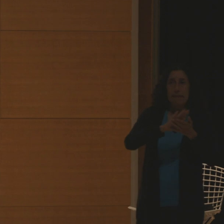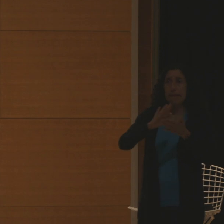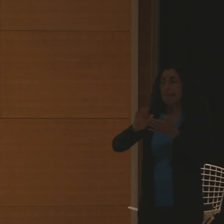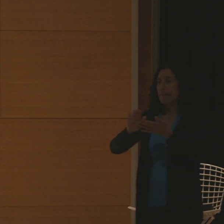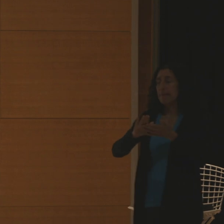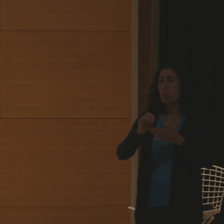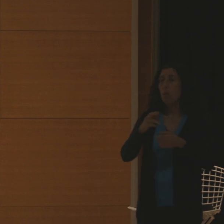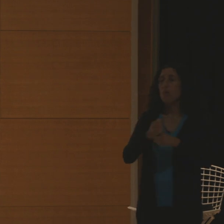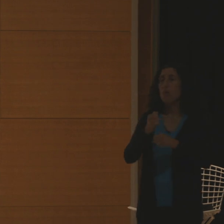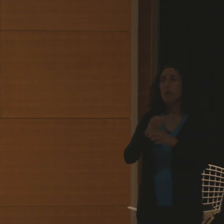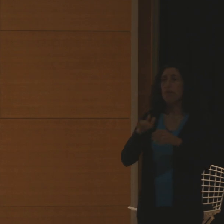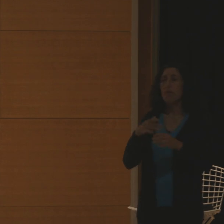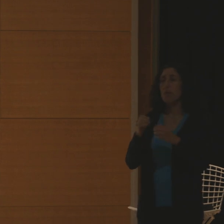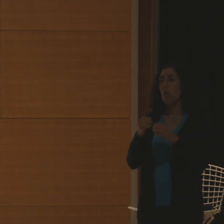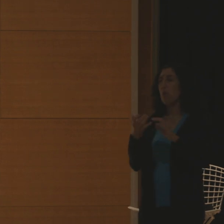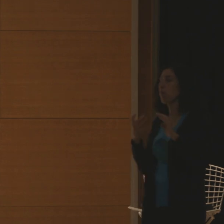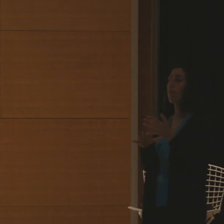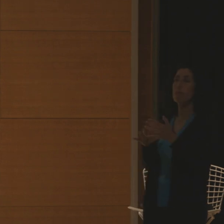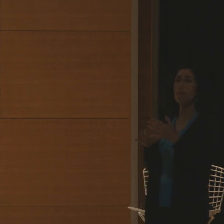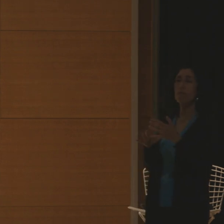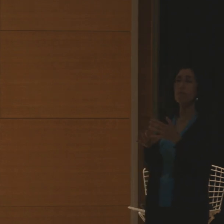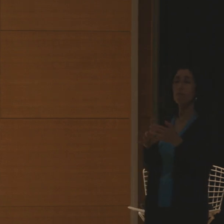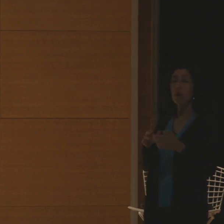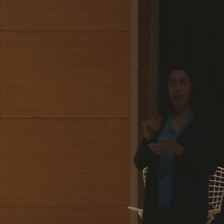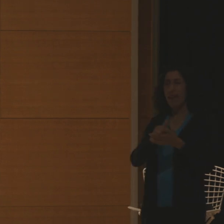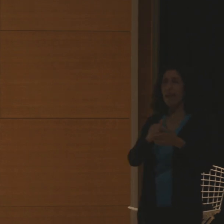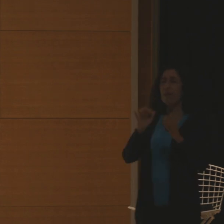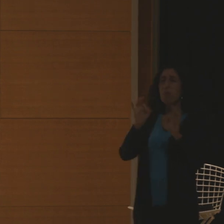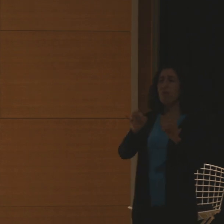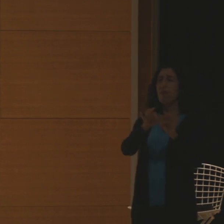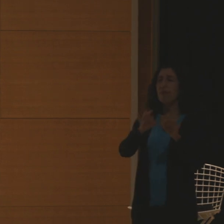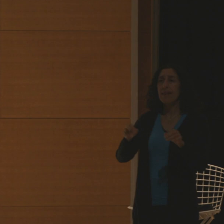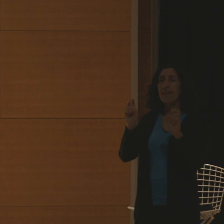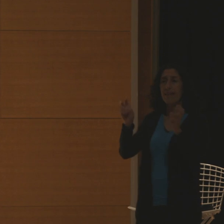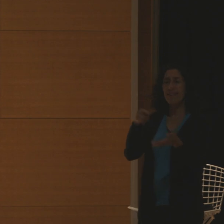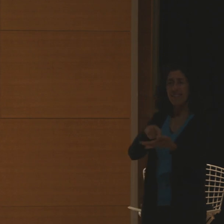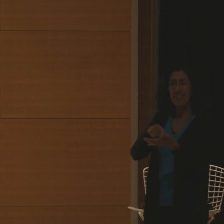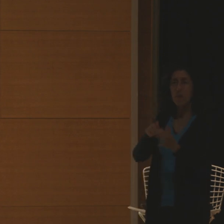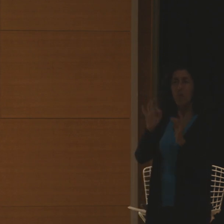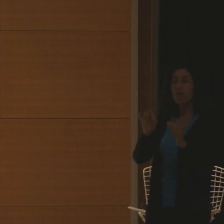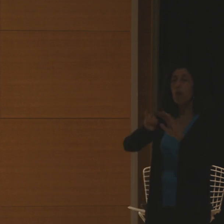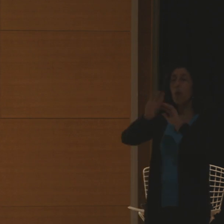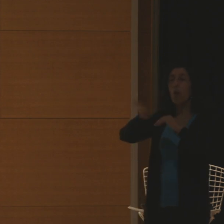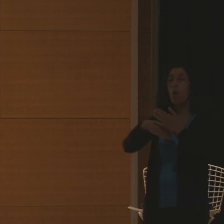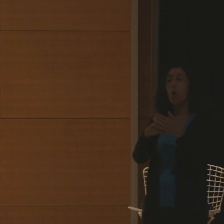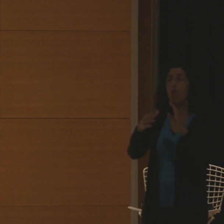foreign to him." A perfect sentence that encapsulates the entire story as a